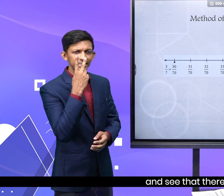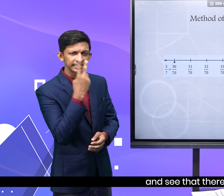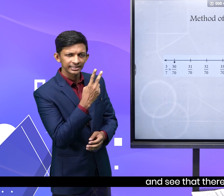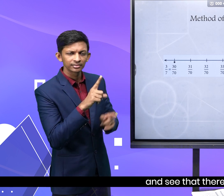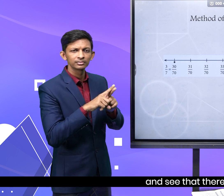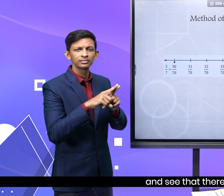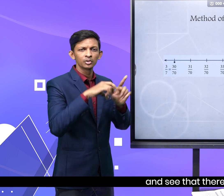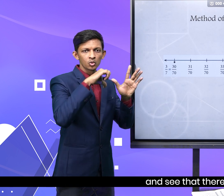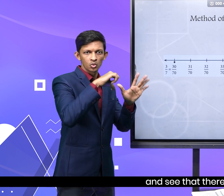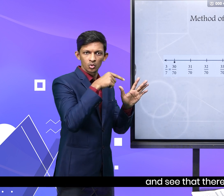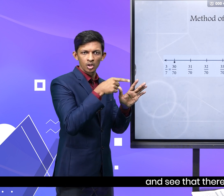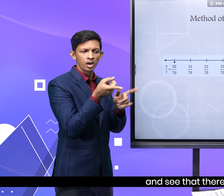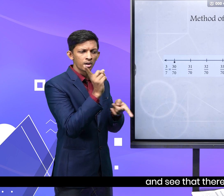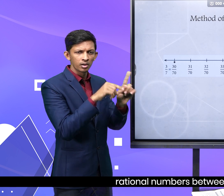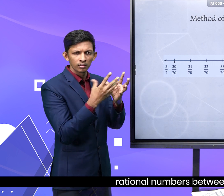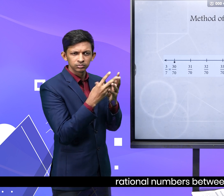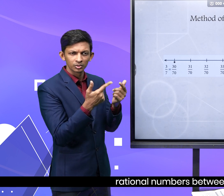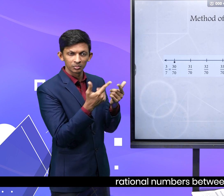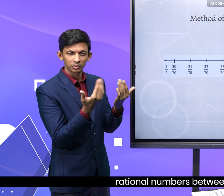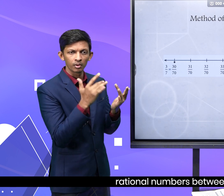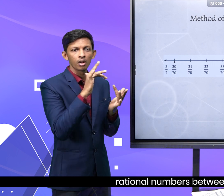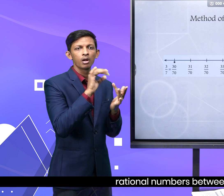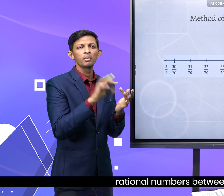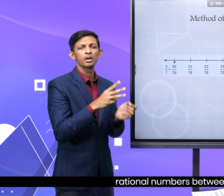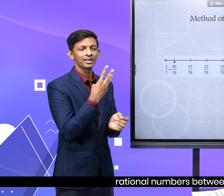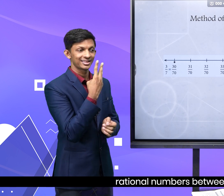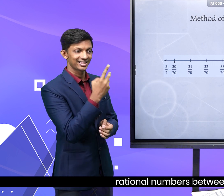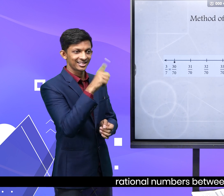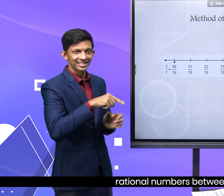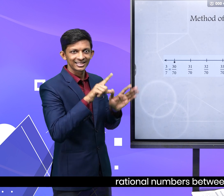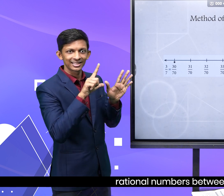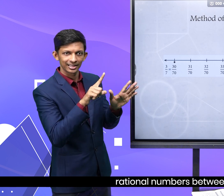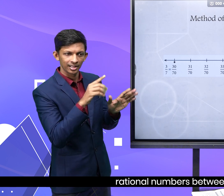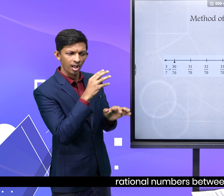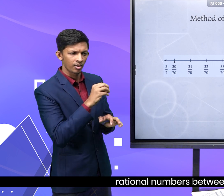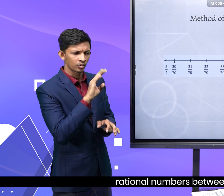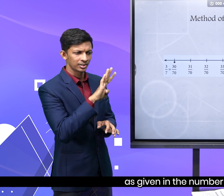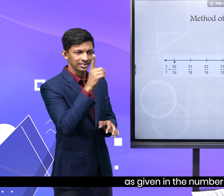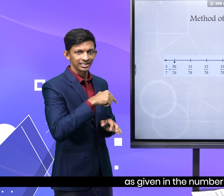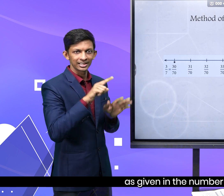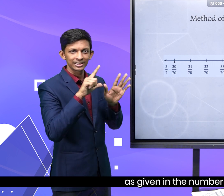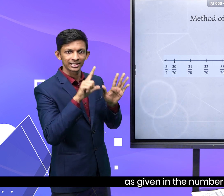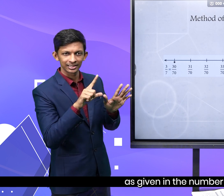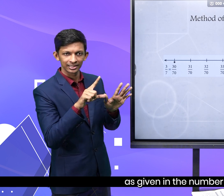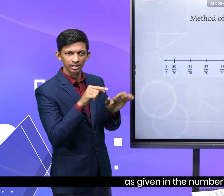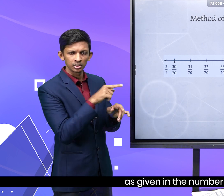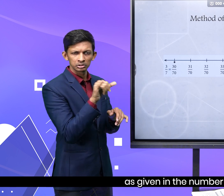And see that there are 9 rational numbers between 3 by 7 and 4 by 7 as given in the number line